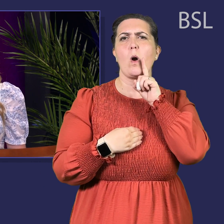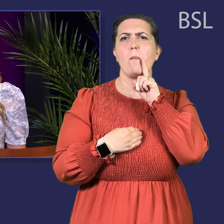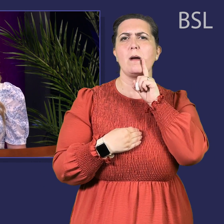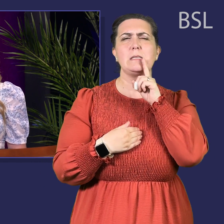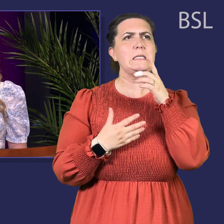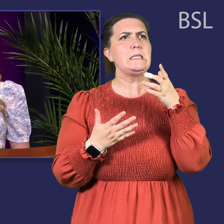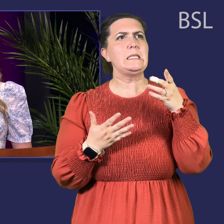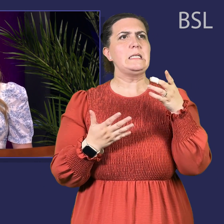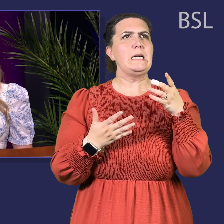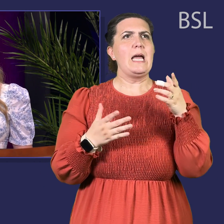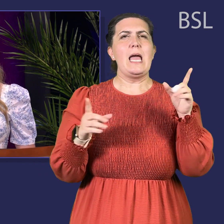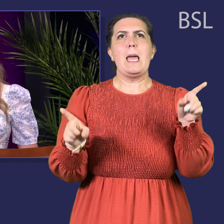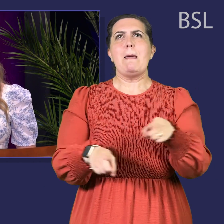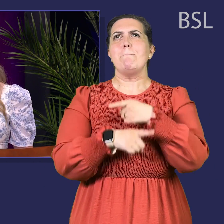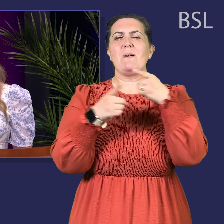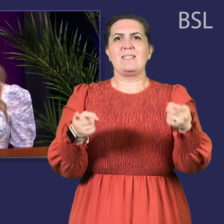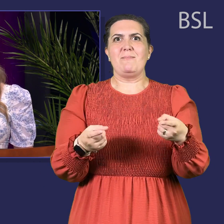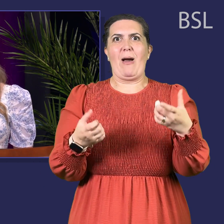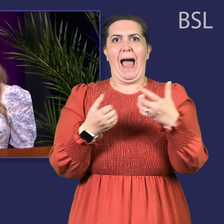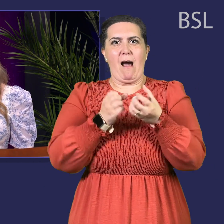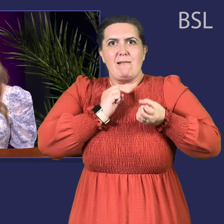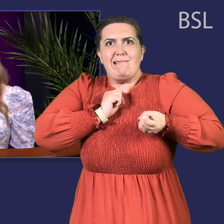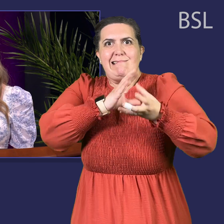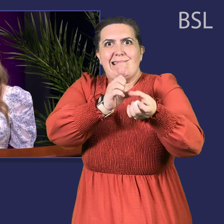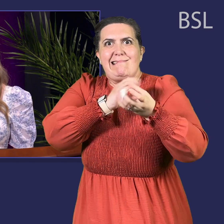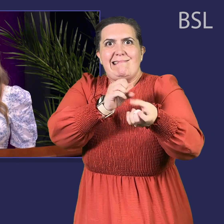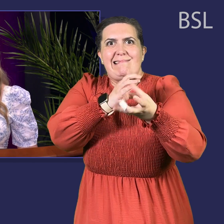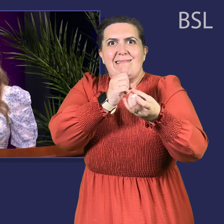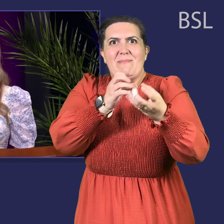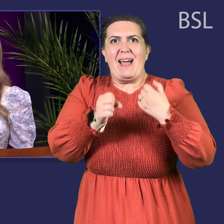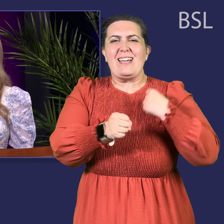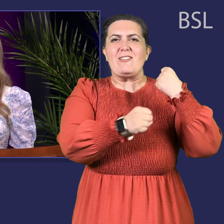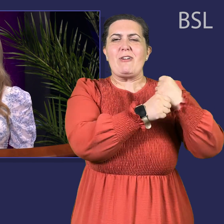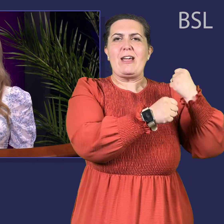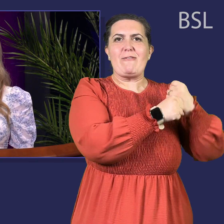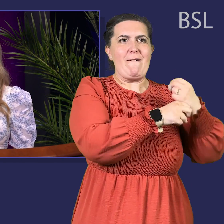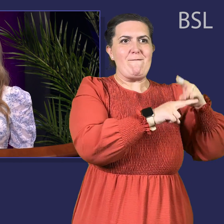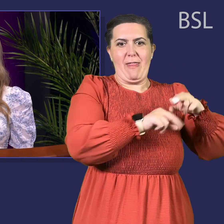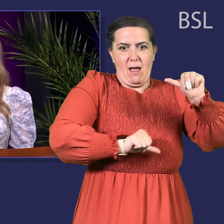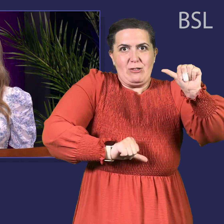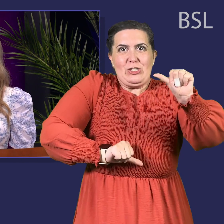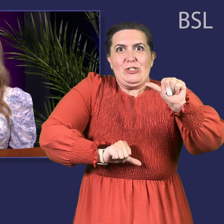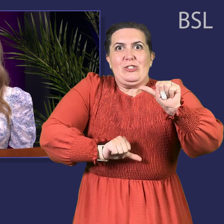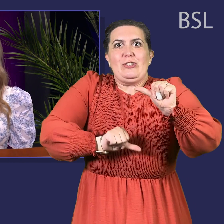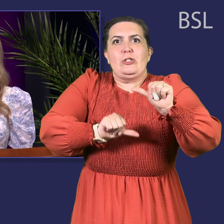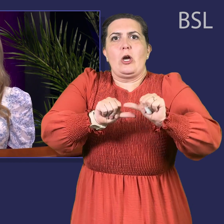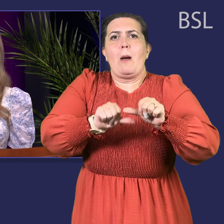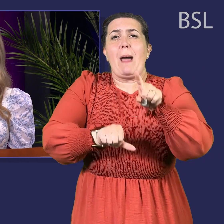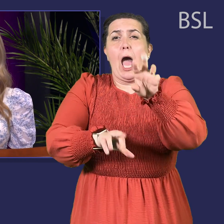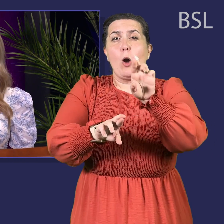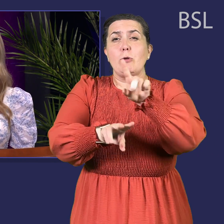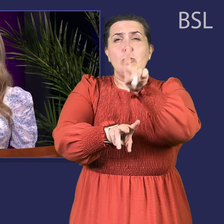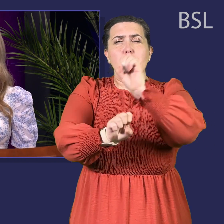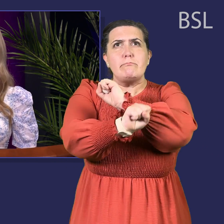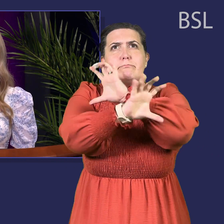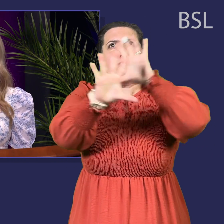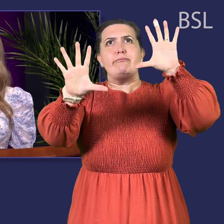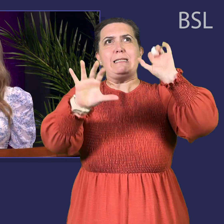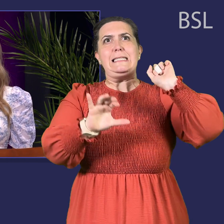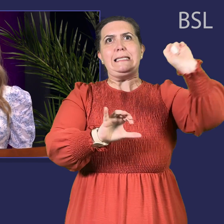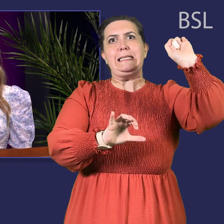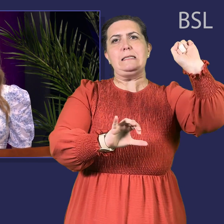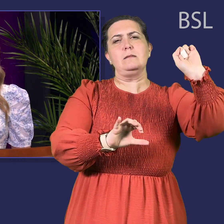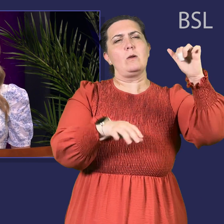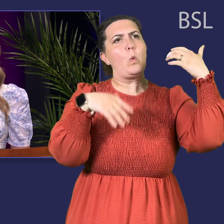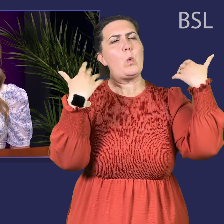woman. It is impossibly hard to encapsulate a man as wonderful as my great-grandfather in such a short tribute, but I hope you